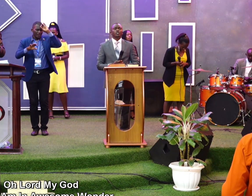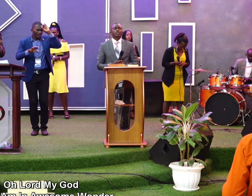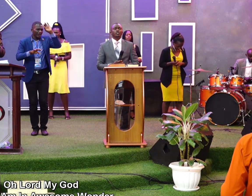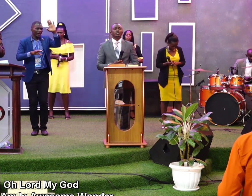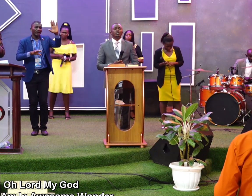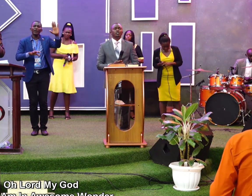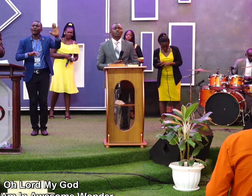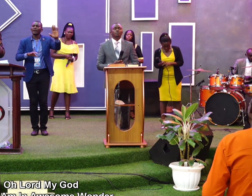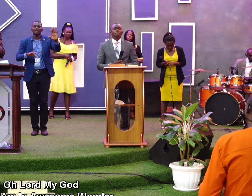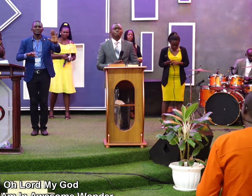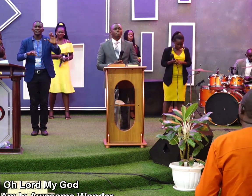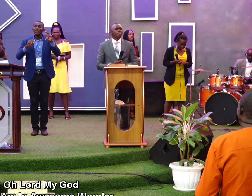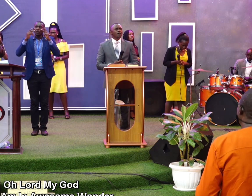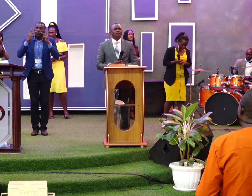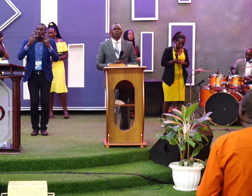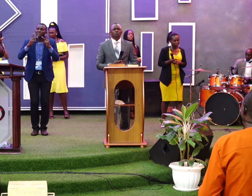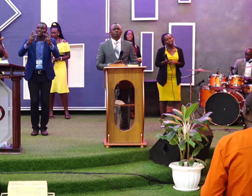someone,